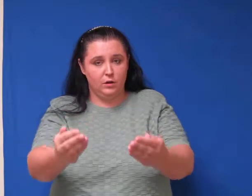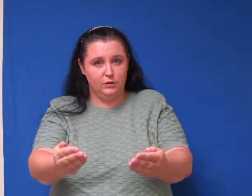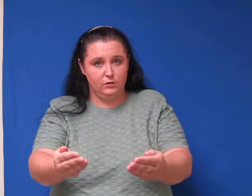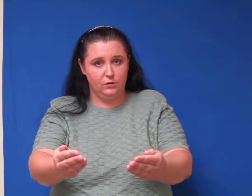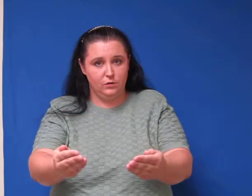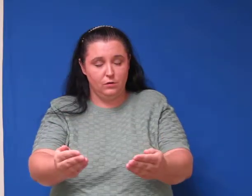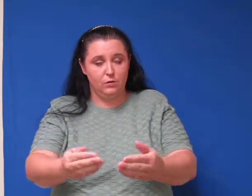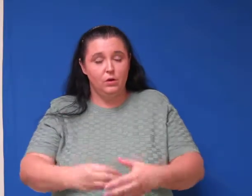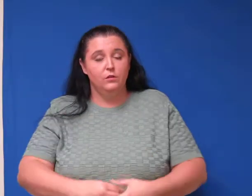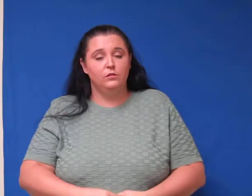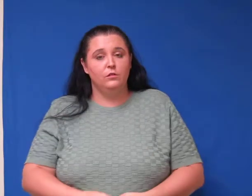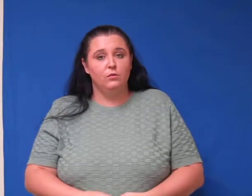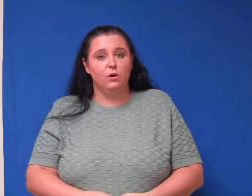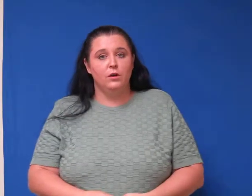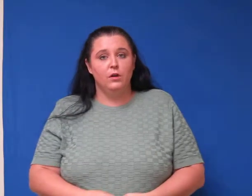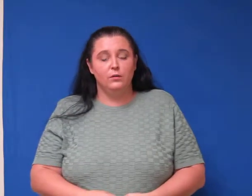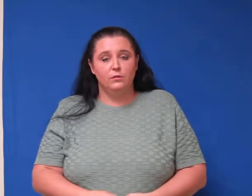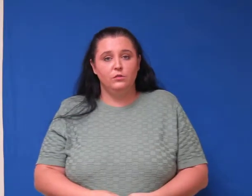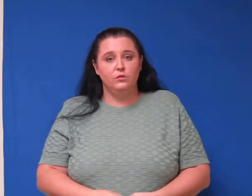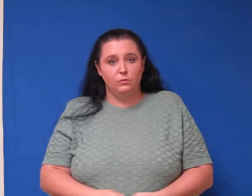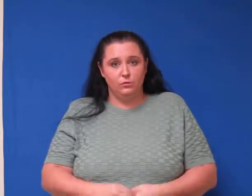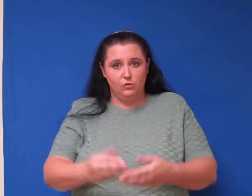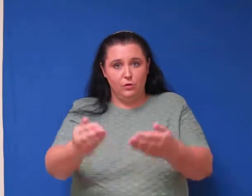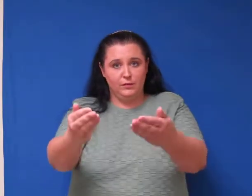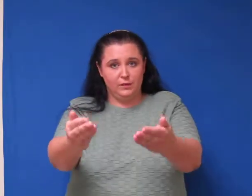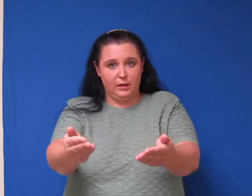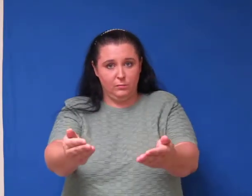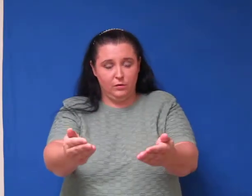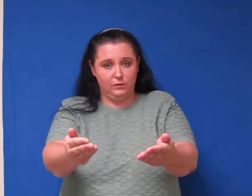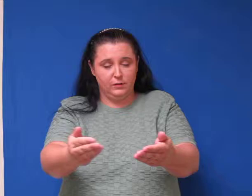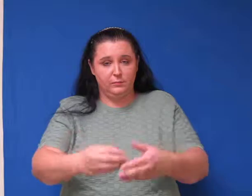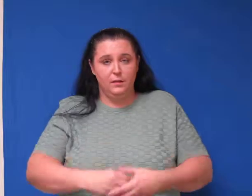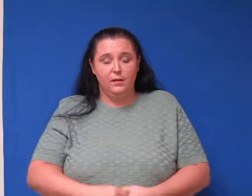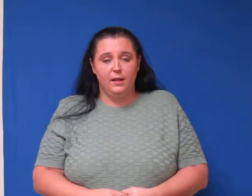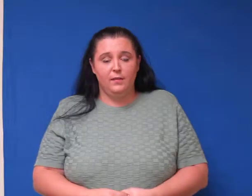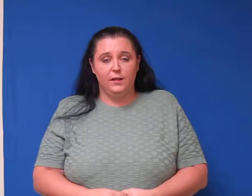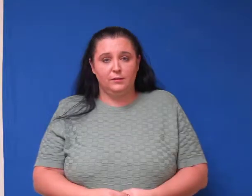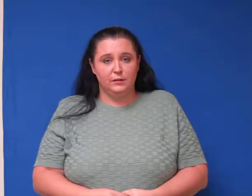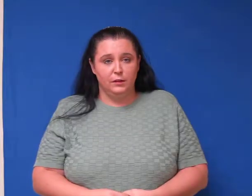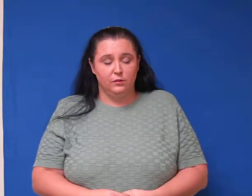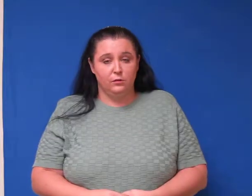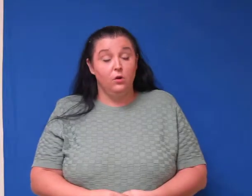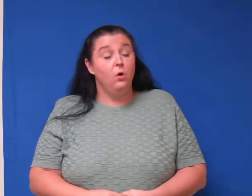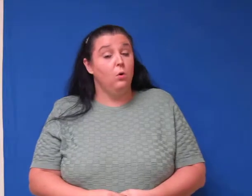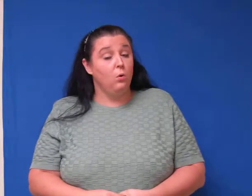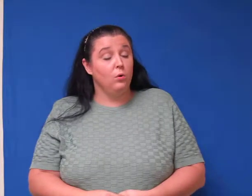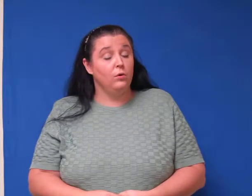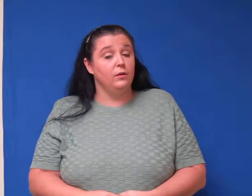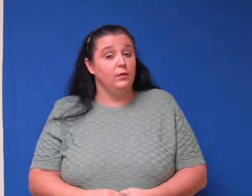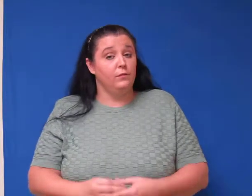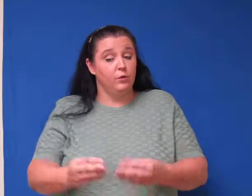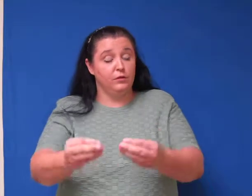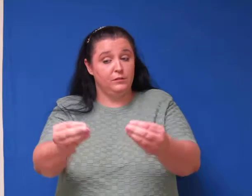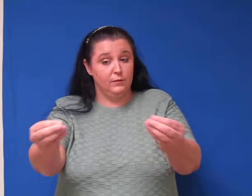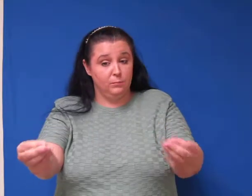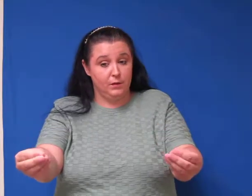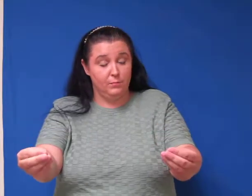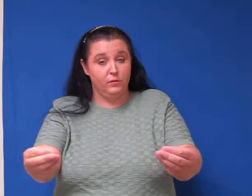to you, so you are the second person, and that's singular. Or if there were several people that I